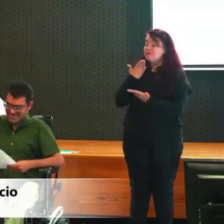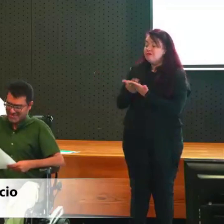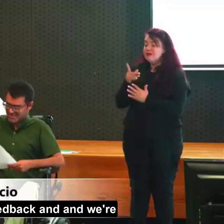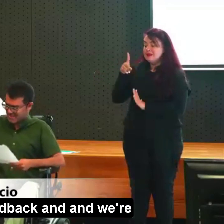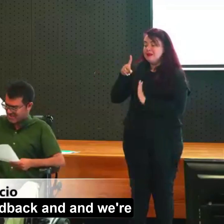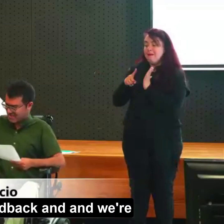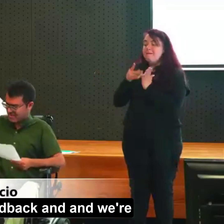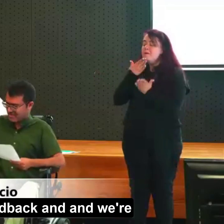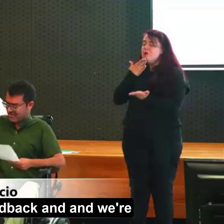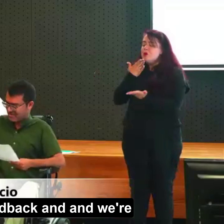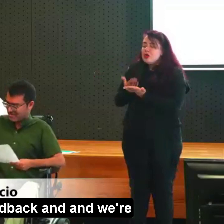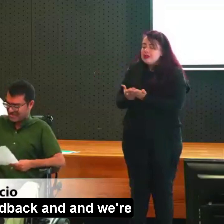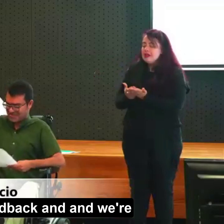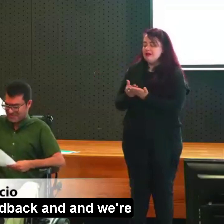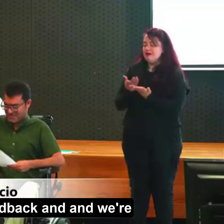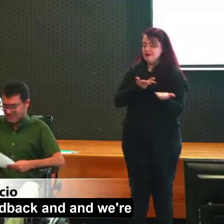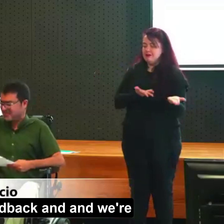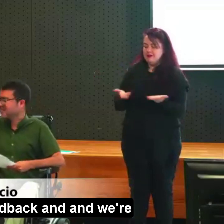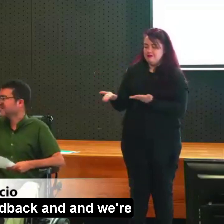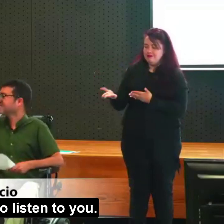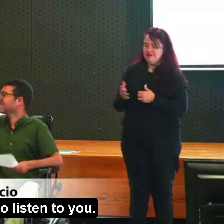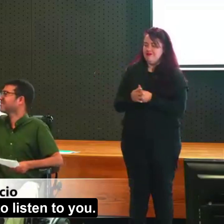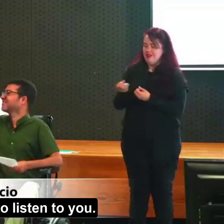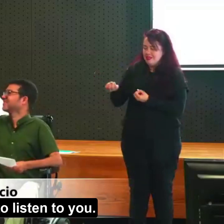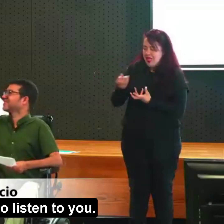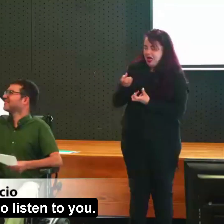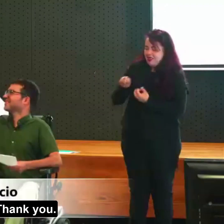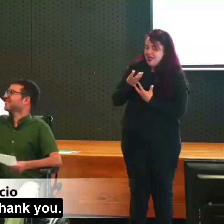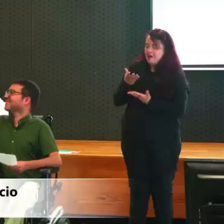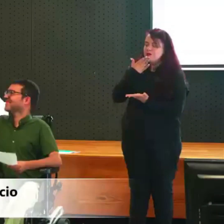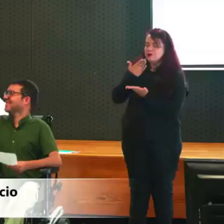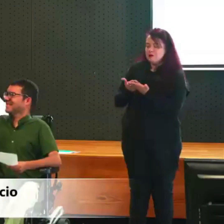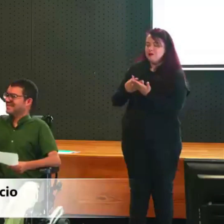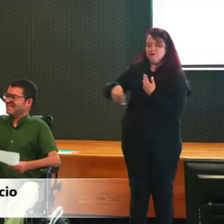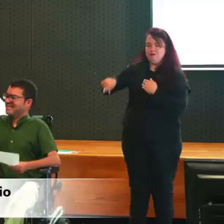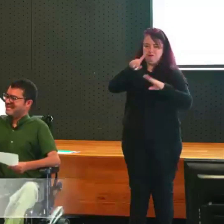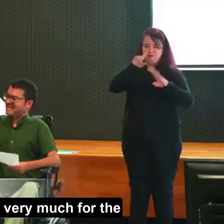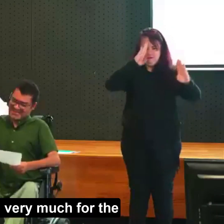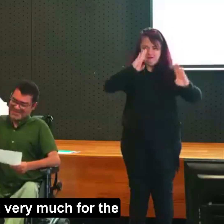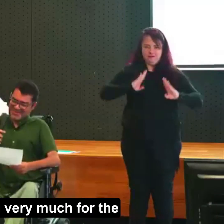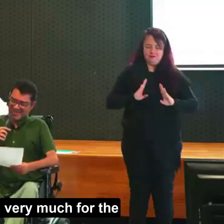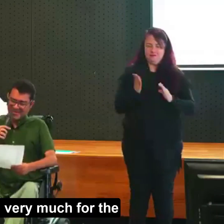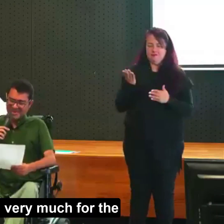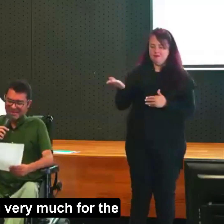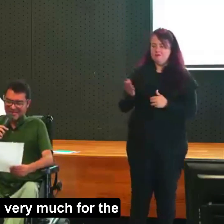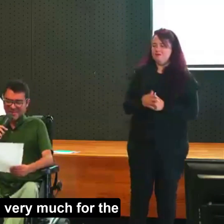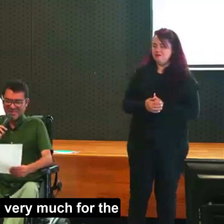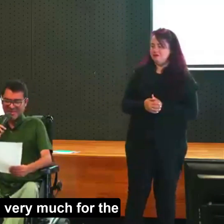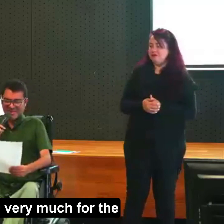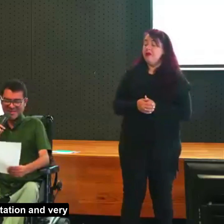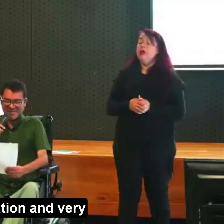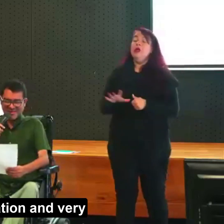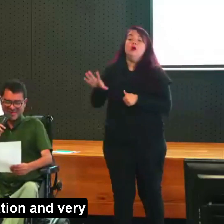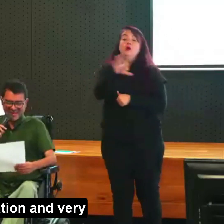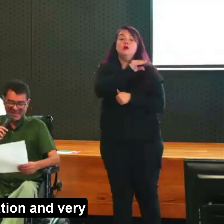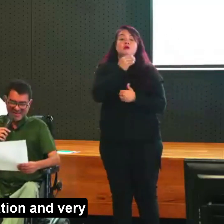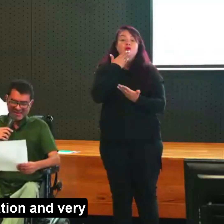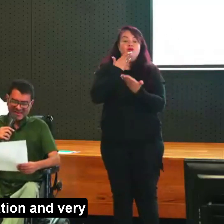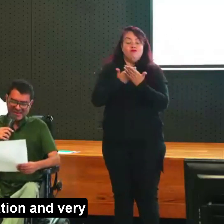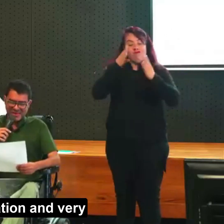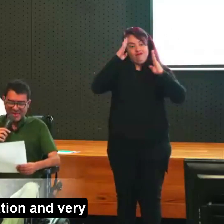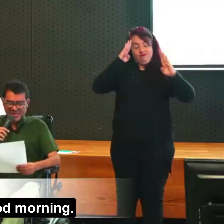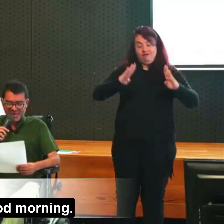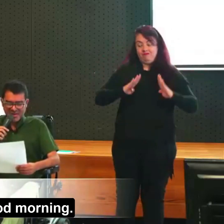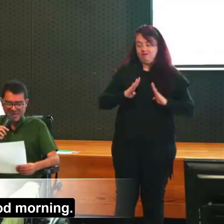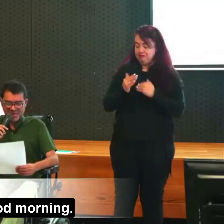here, for your feedback, and we're ready to listen to you. Thank you. Thank you very much for the invitation,